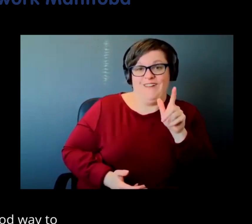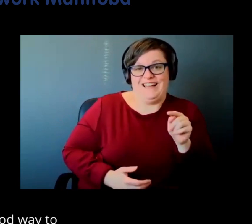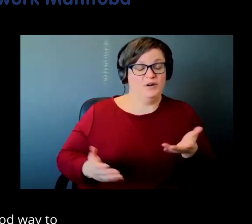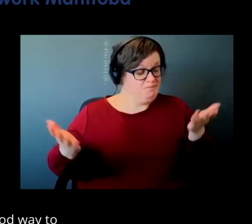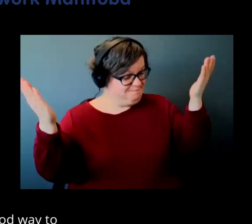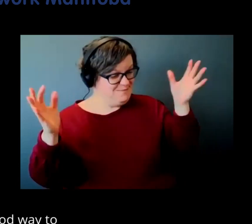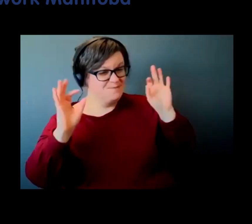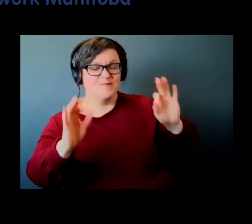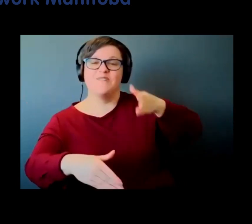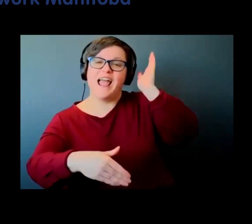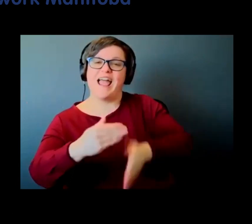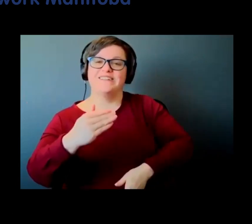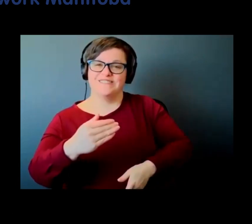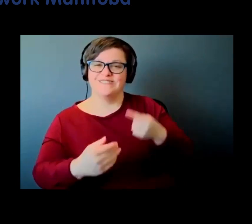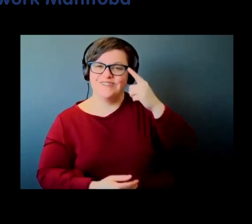series for sure.